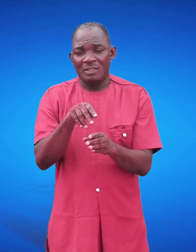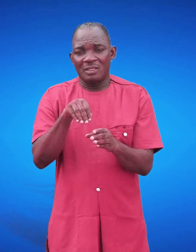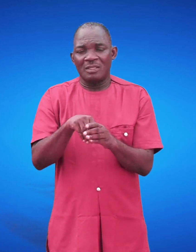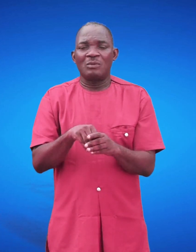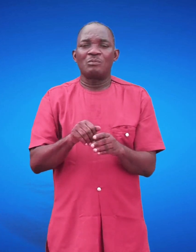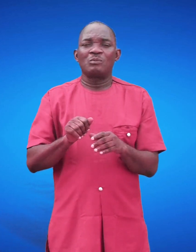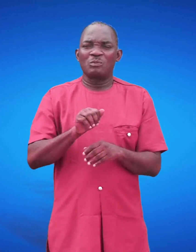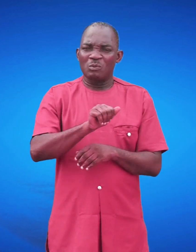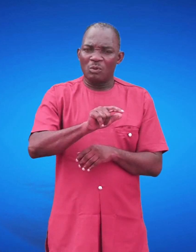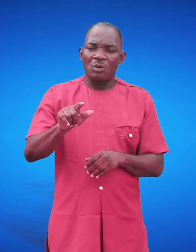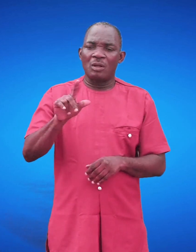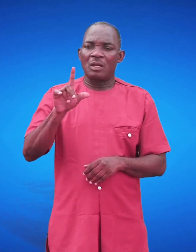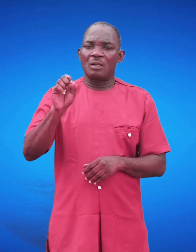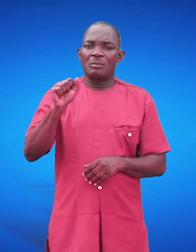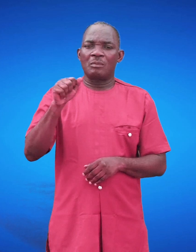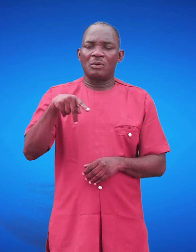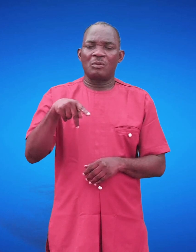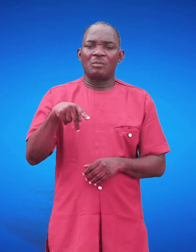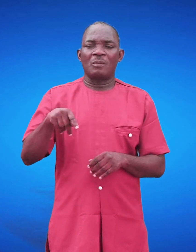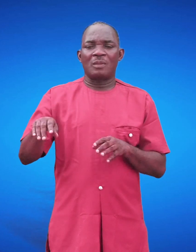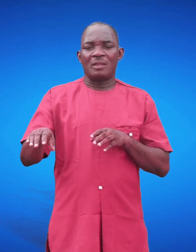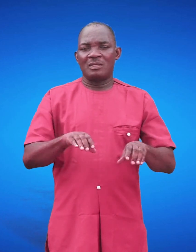all LEAP activities.